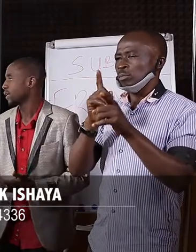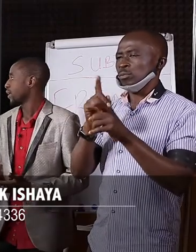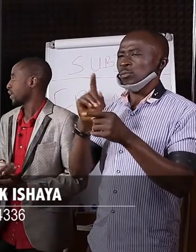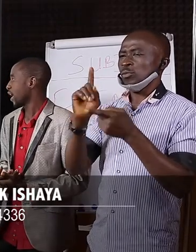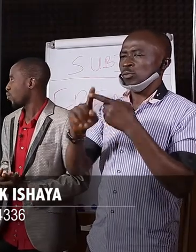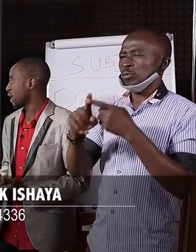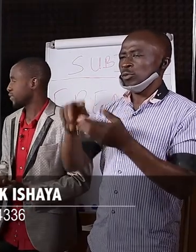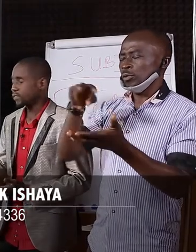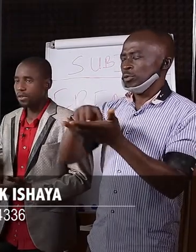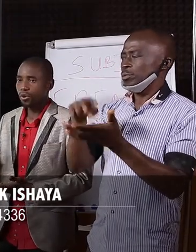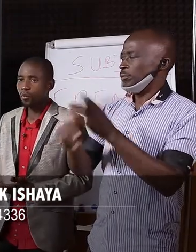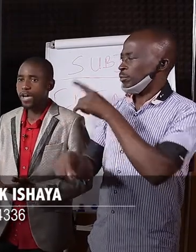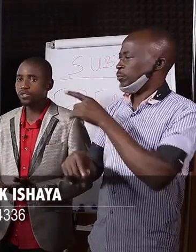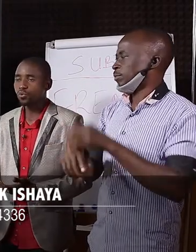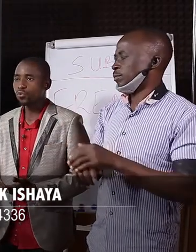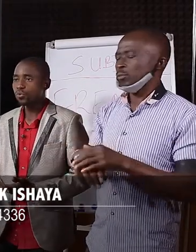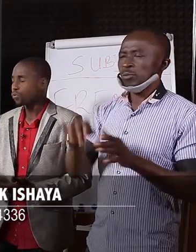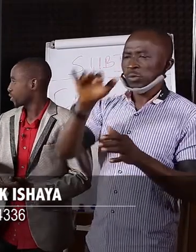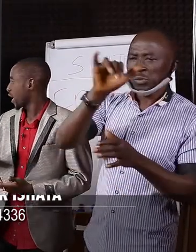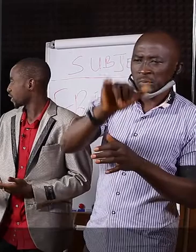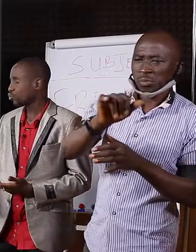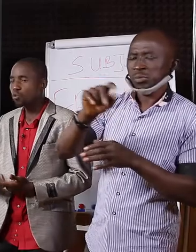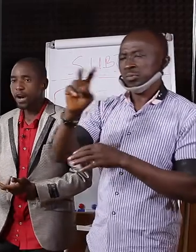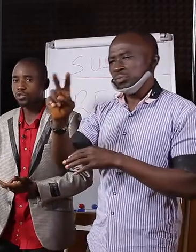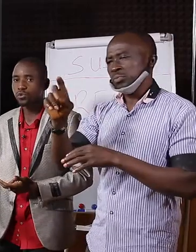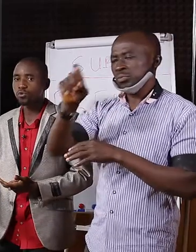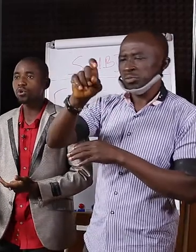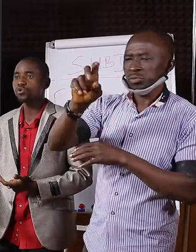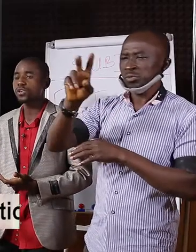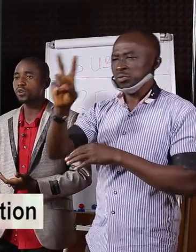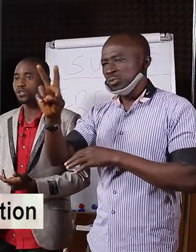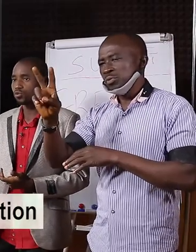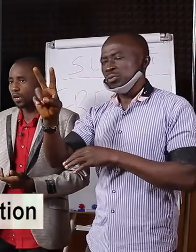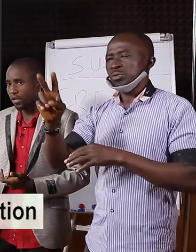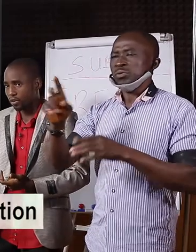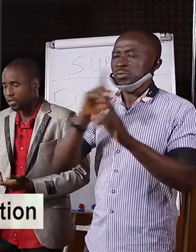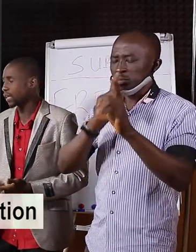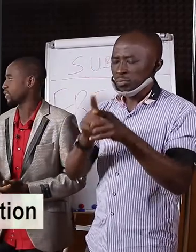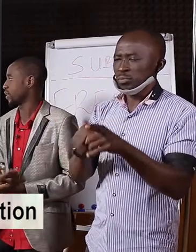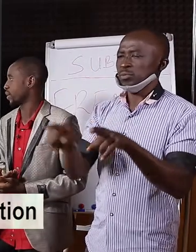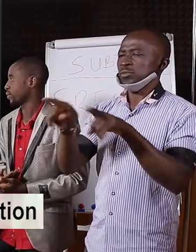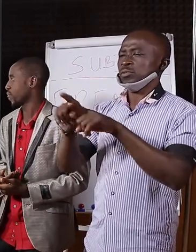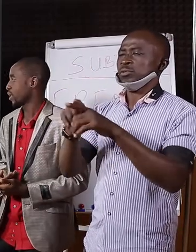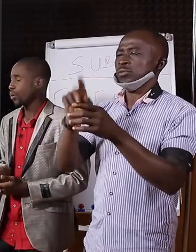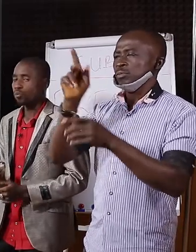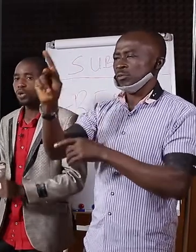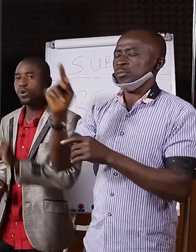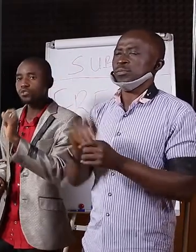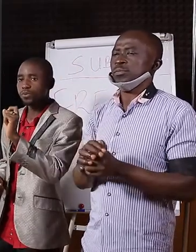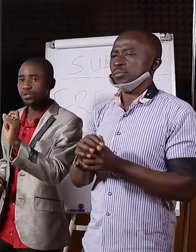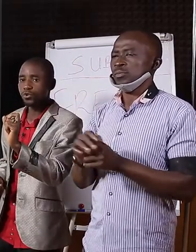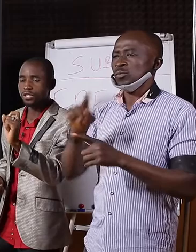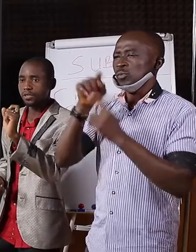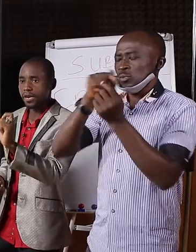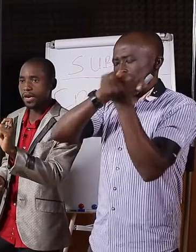constant. Likewise, y2, x2, y2 will also result to another constant, k. When